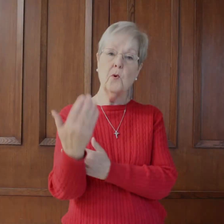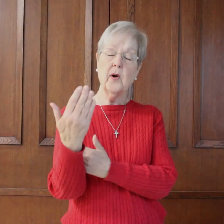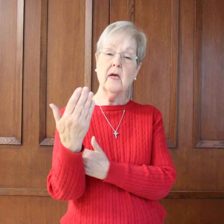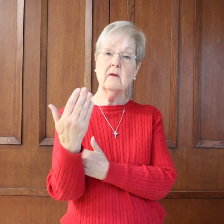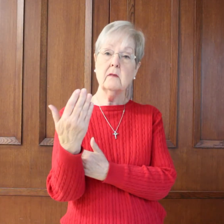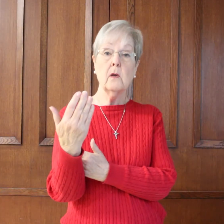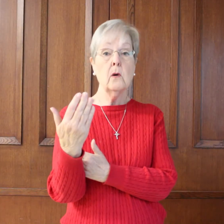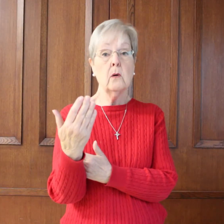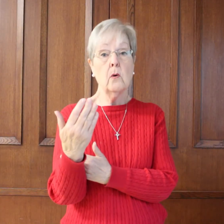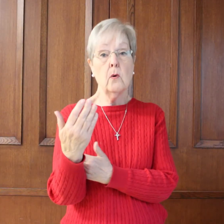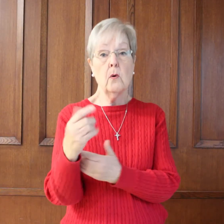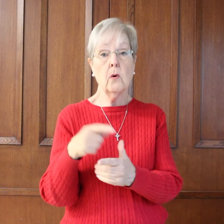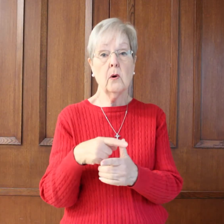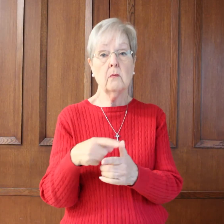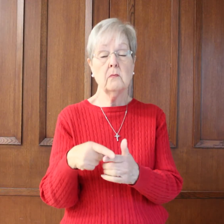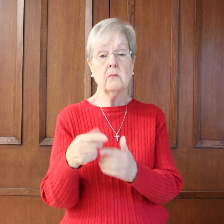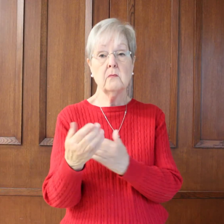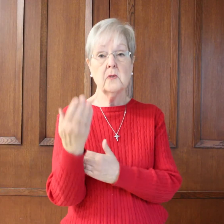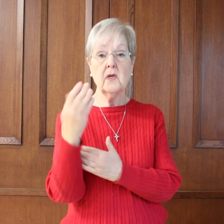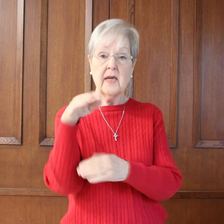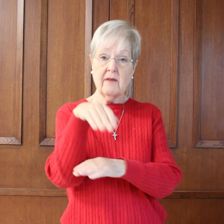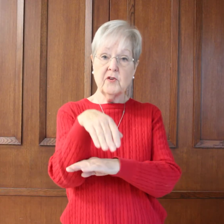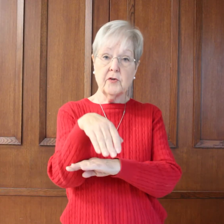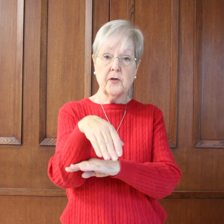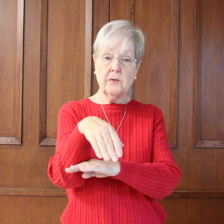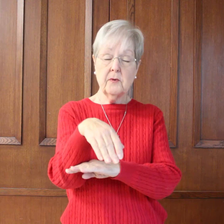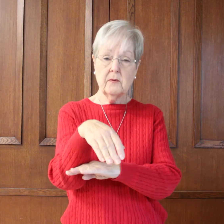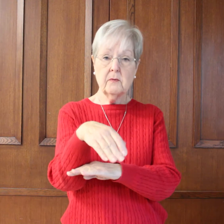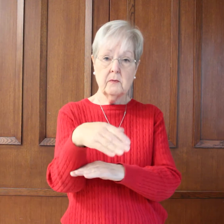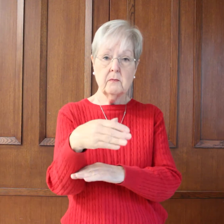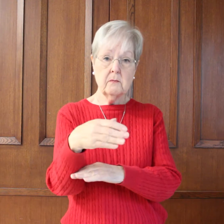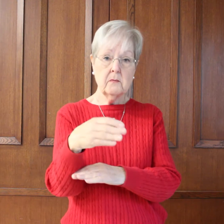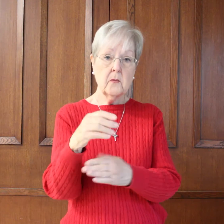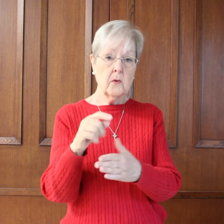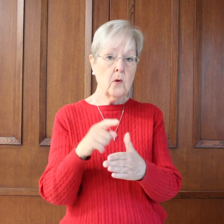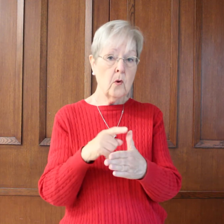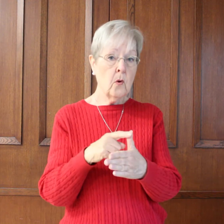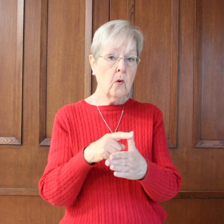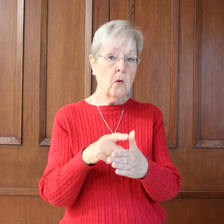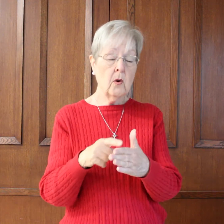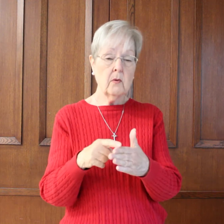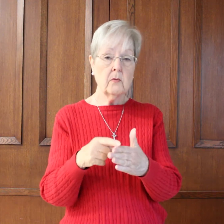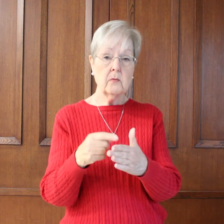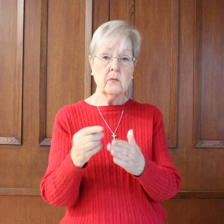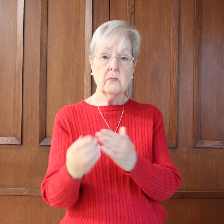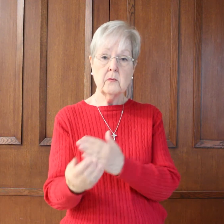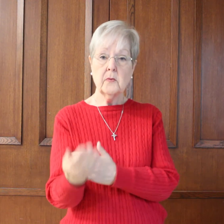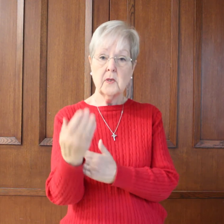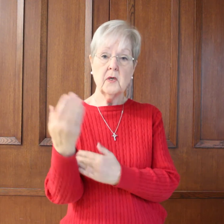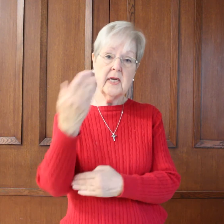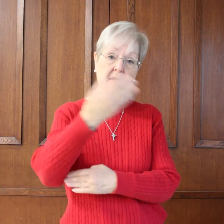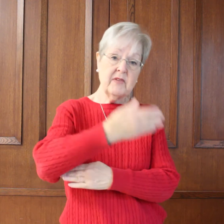good morning, or good afternoon, or good evening.